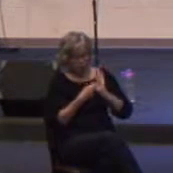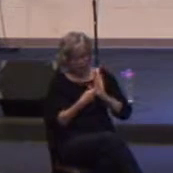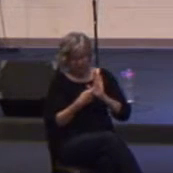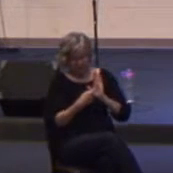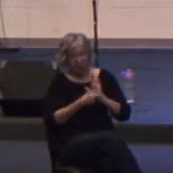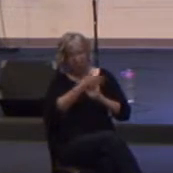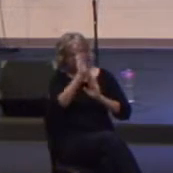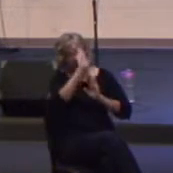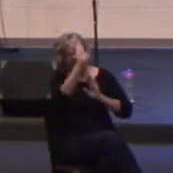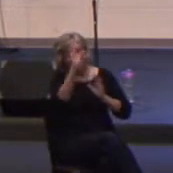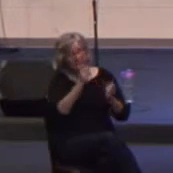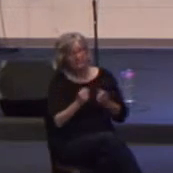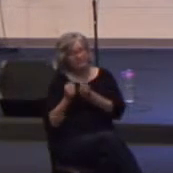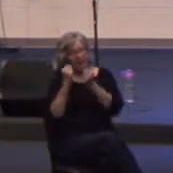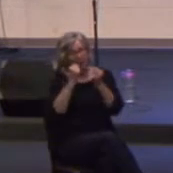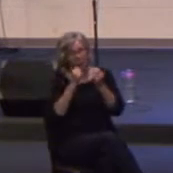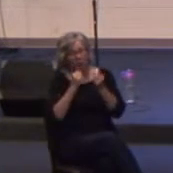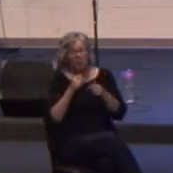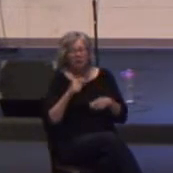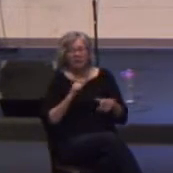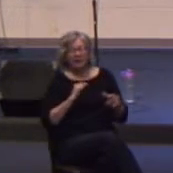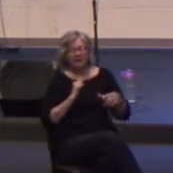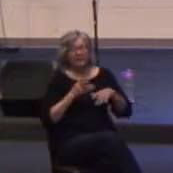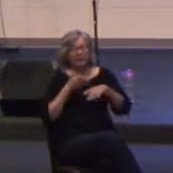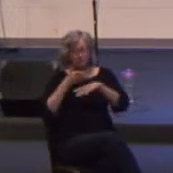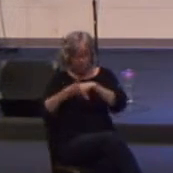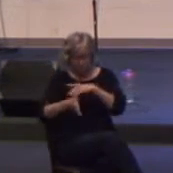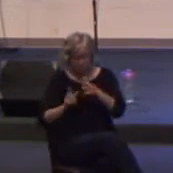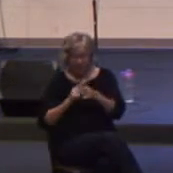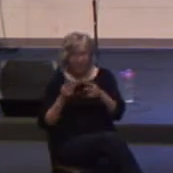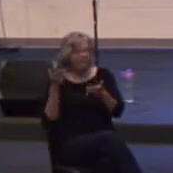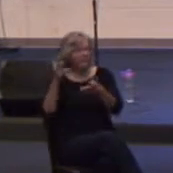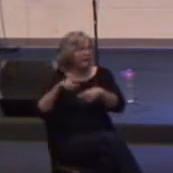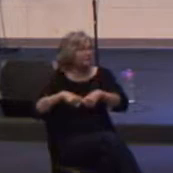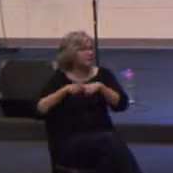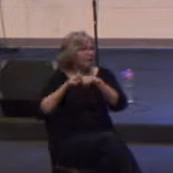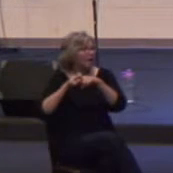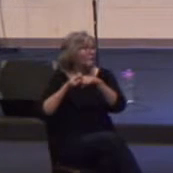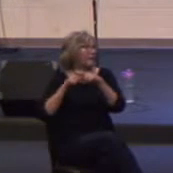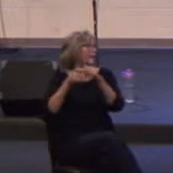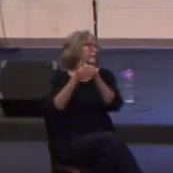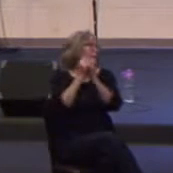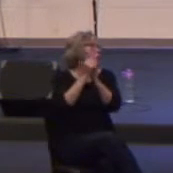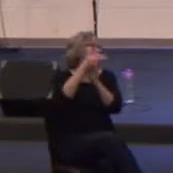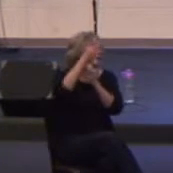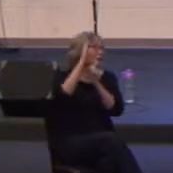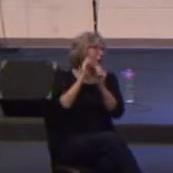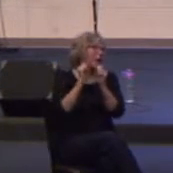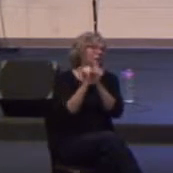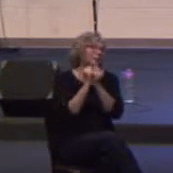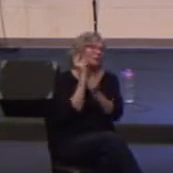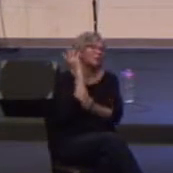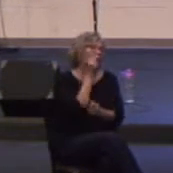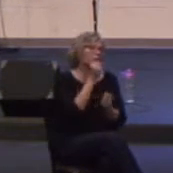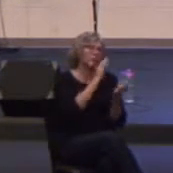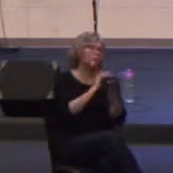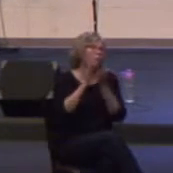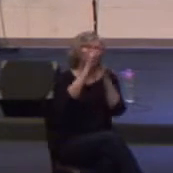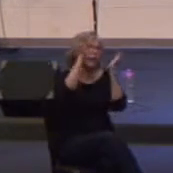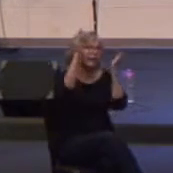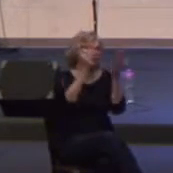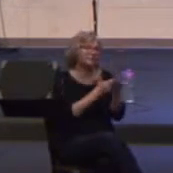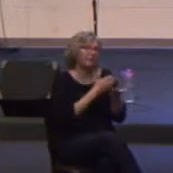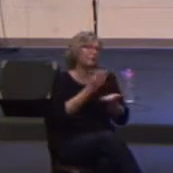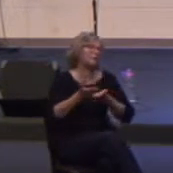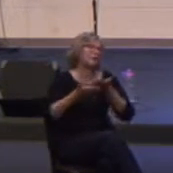in their life, they stop and they worship God with this beautiful praise song. Go and read Exodus 15 sometime later this week. Just go and read Exodus